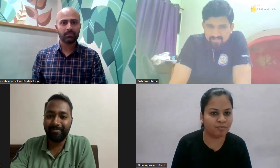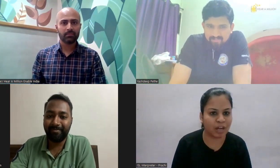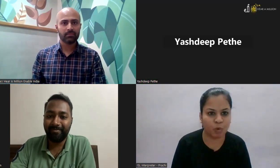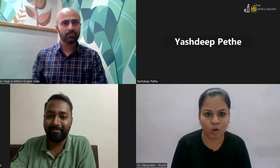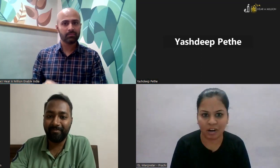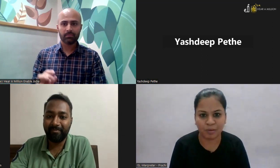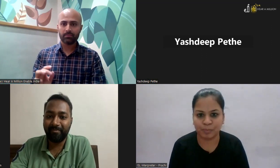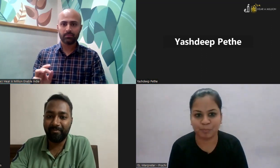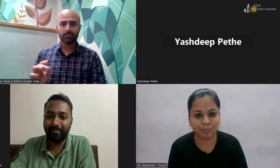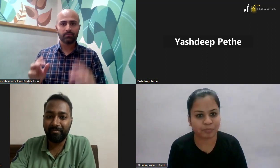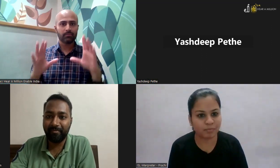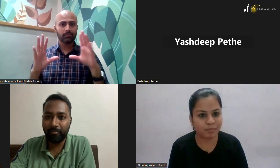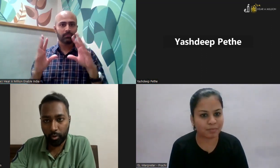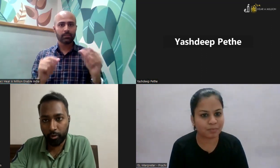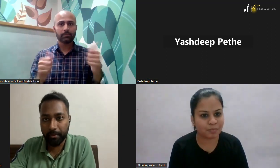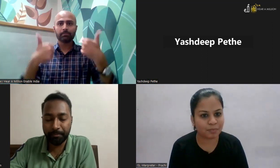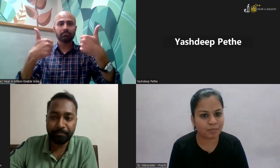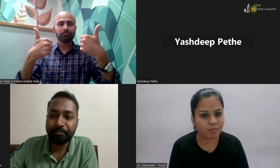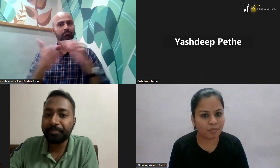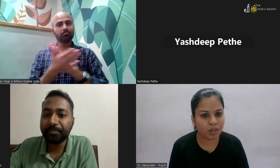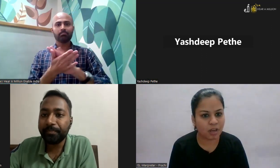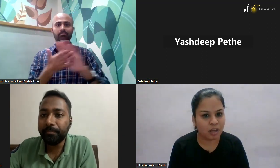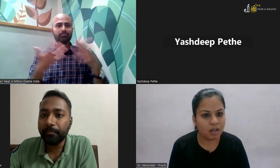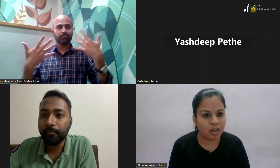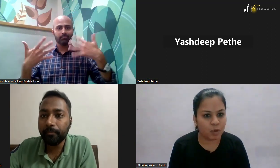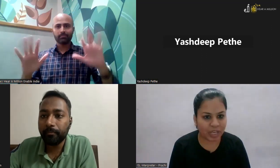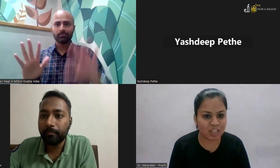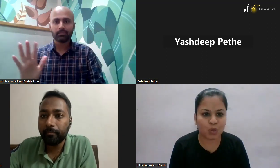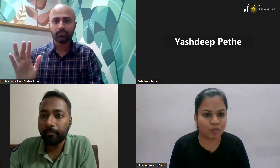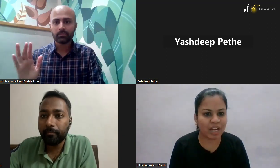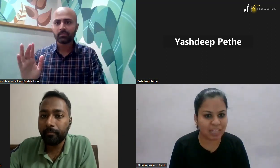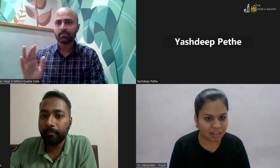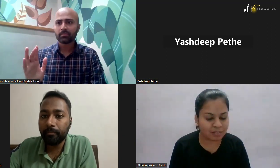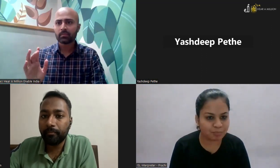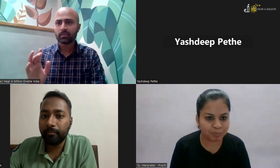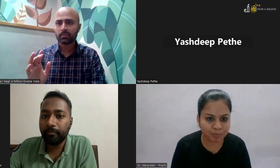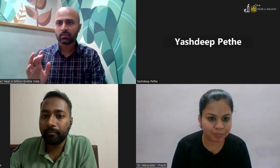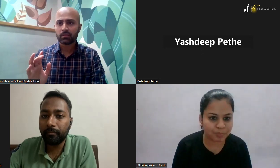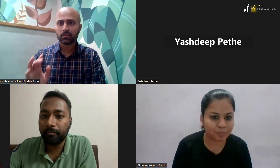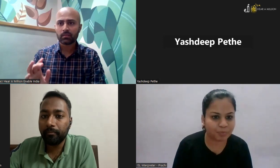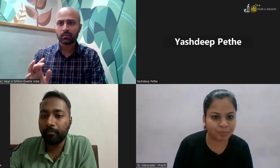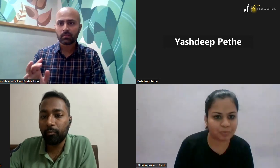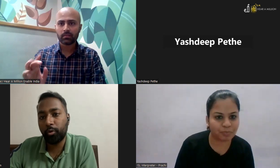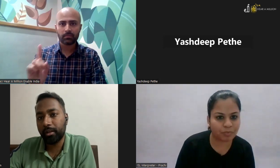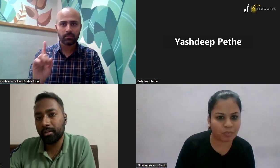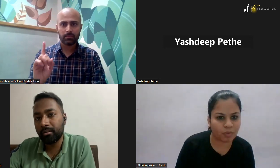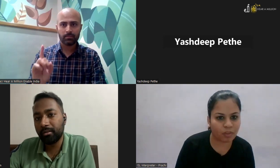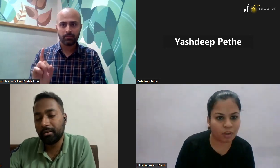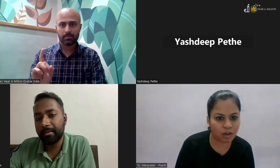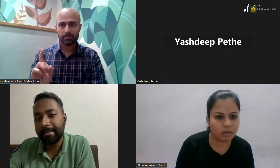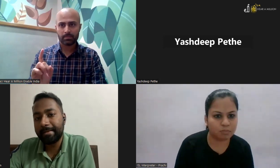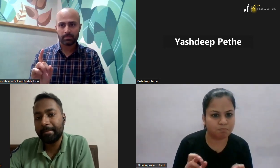have one more. Okay. Okay, so we are done.